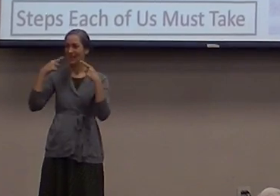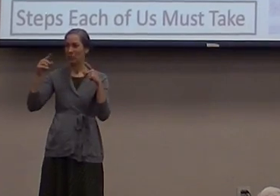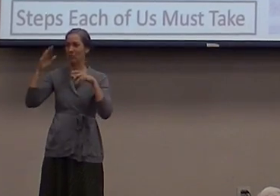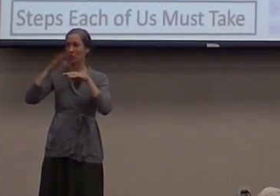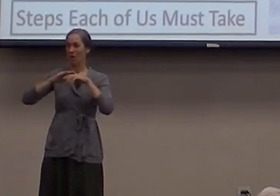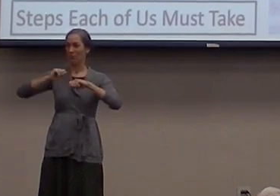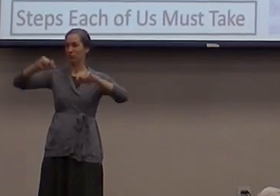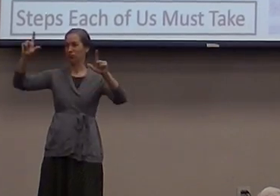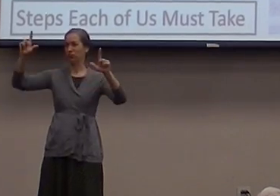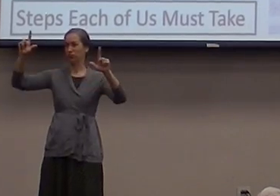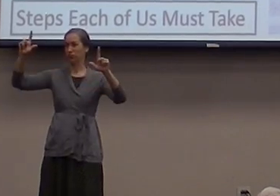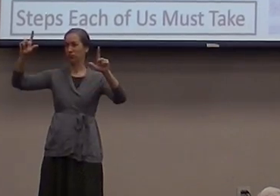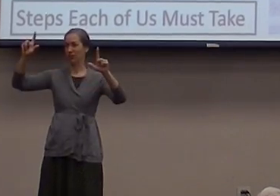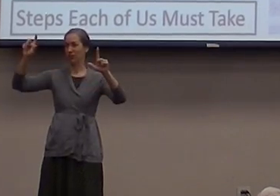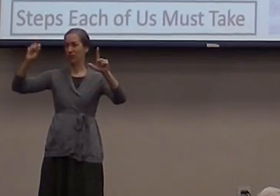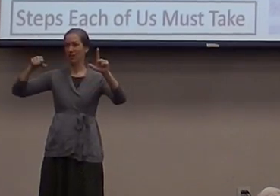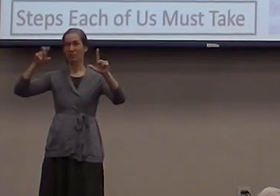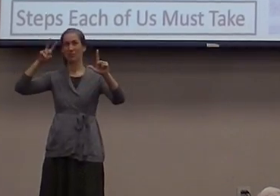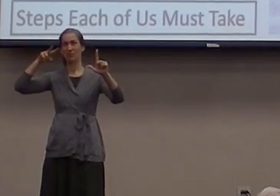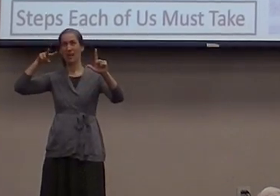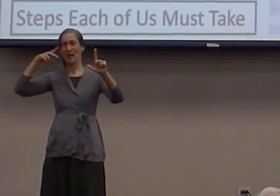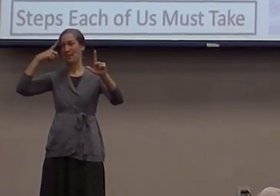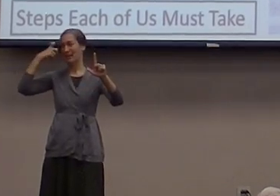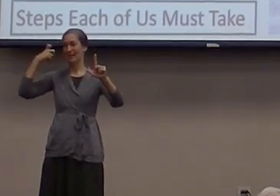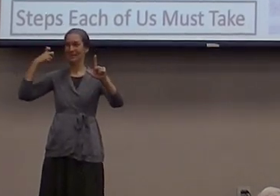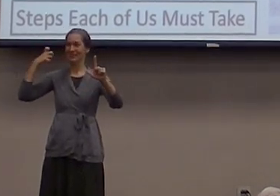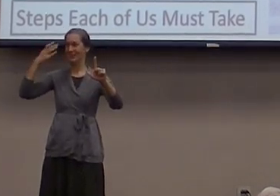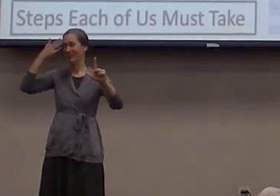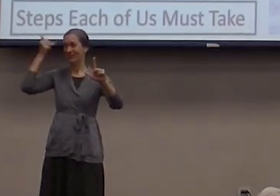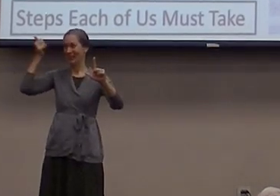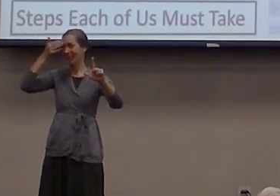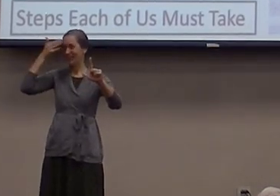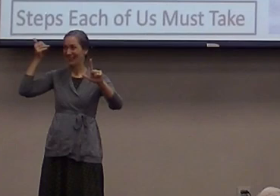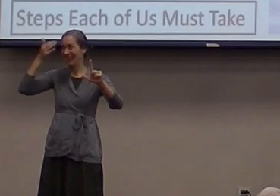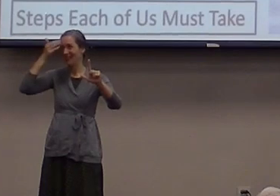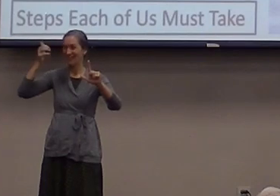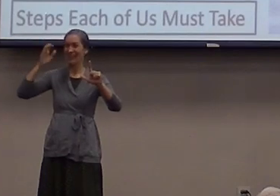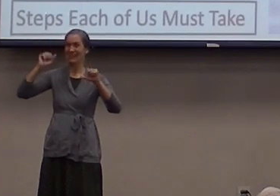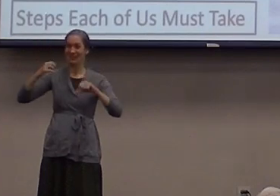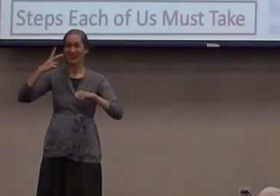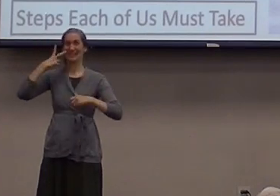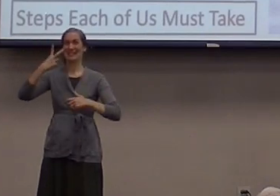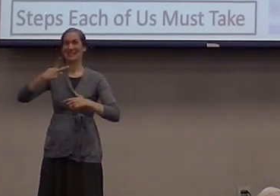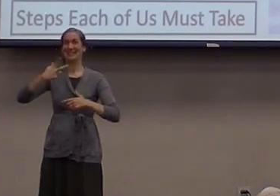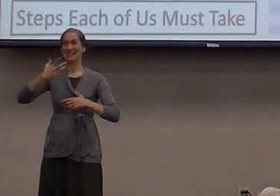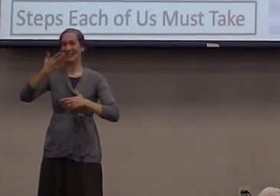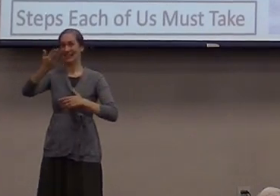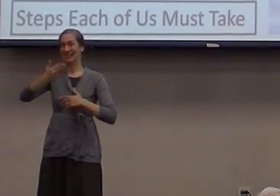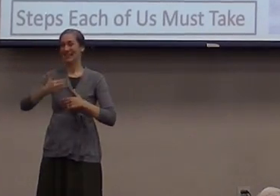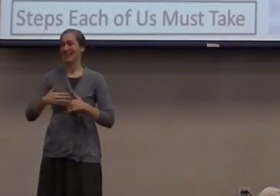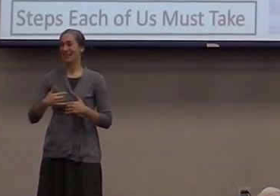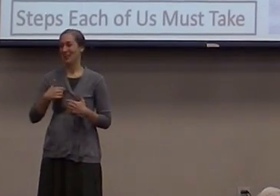both know I'm only going to forget like 3/4 of them. So I'm glad he's doing that.